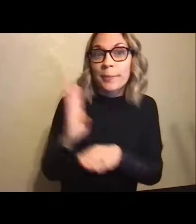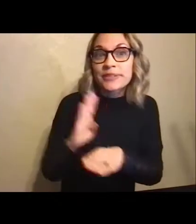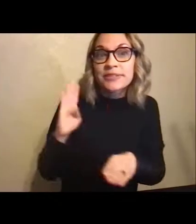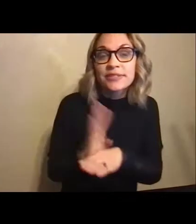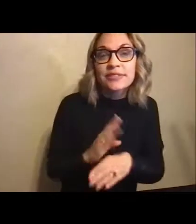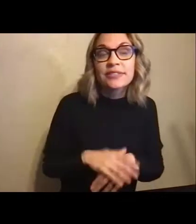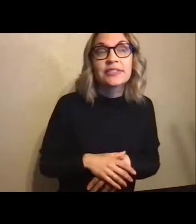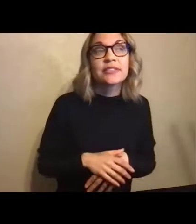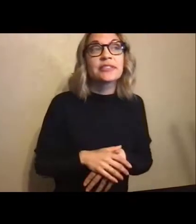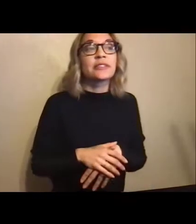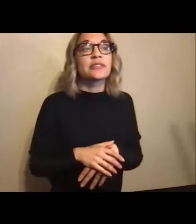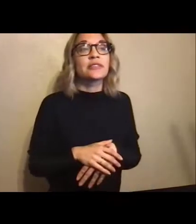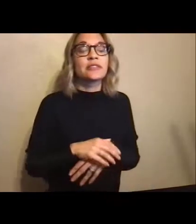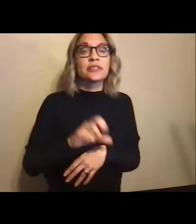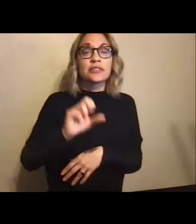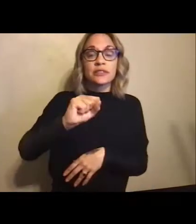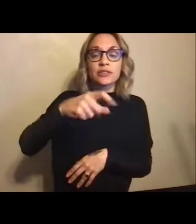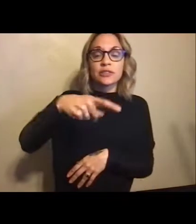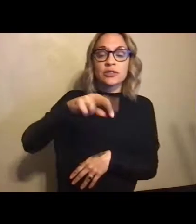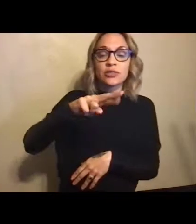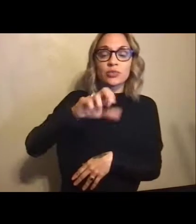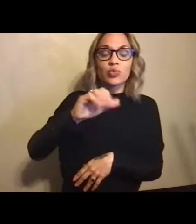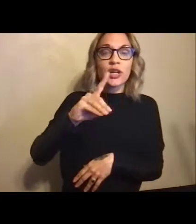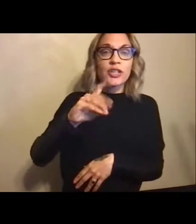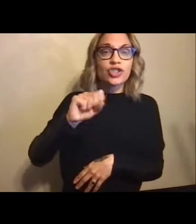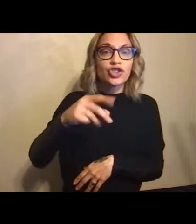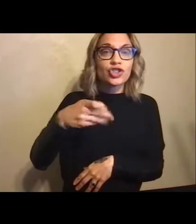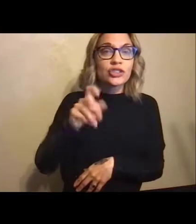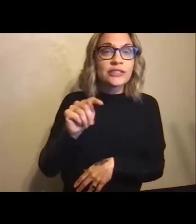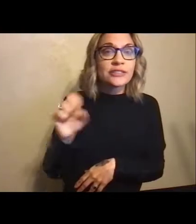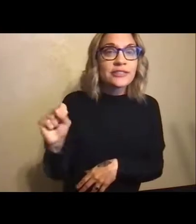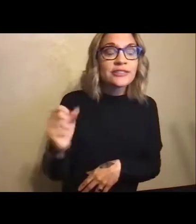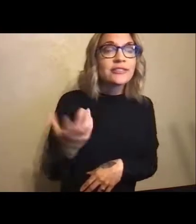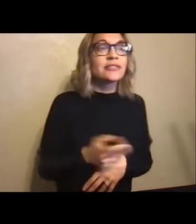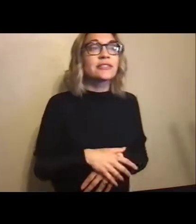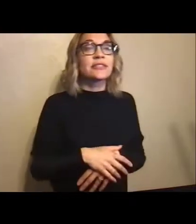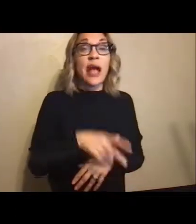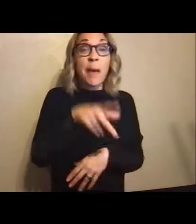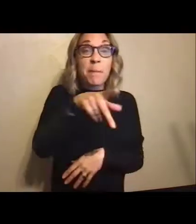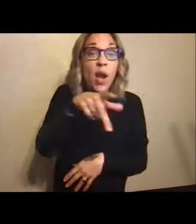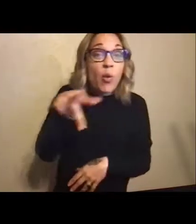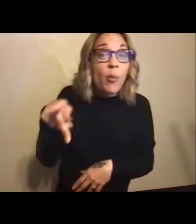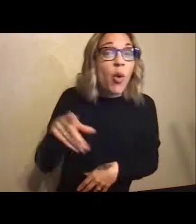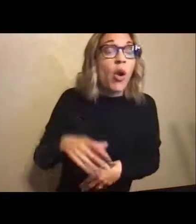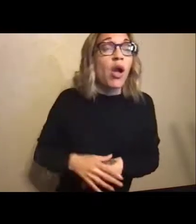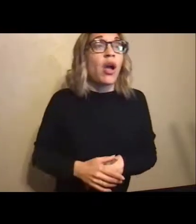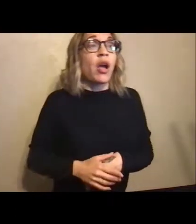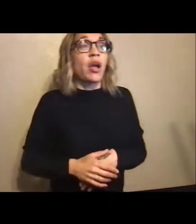numbers, running numbers for my business, for example, spreadsheets,